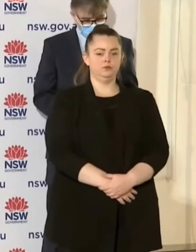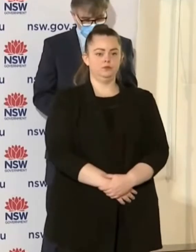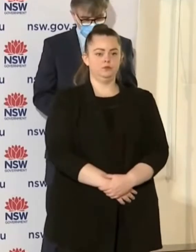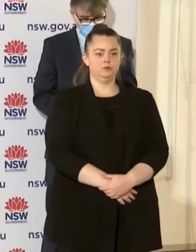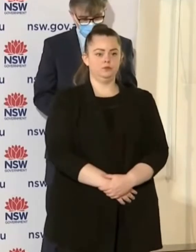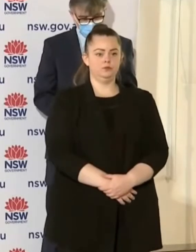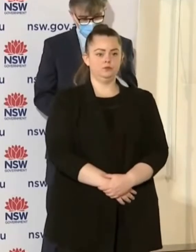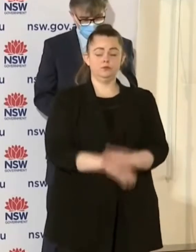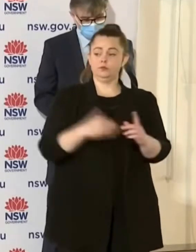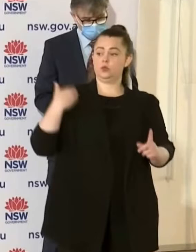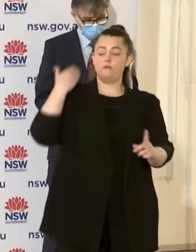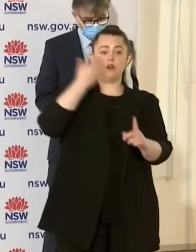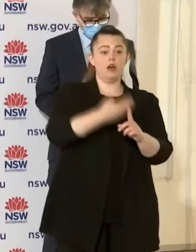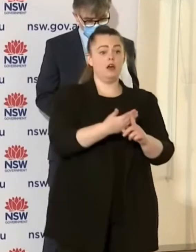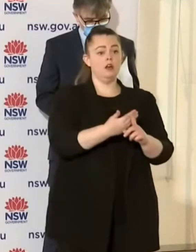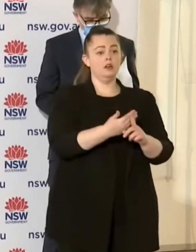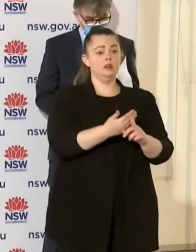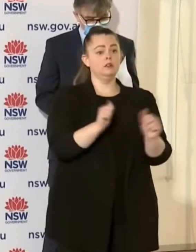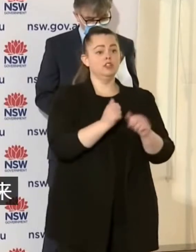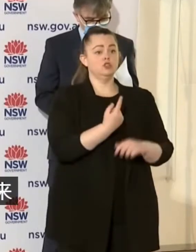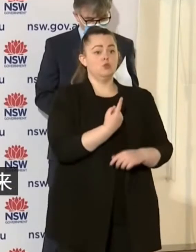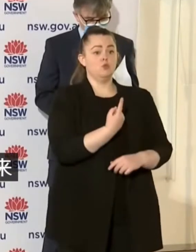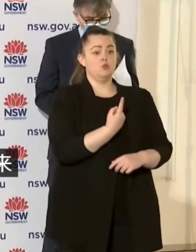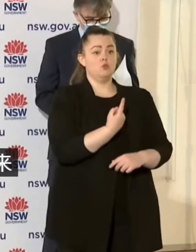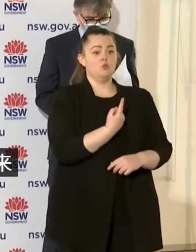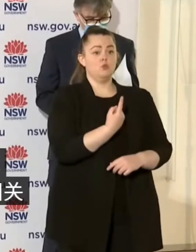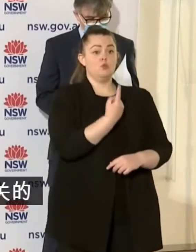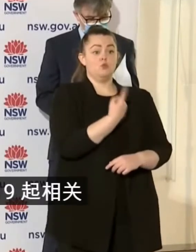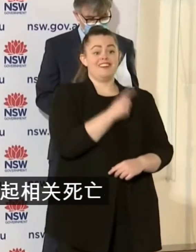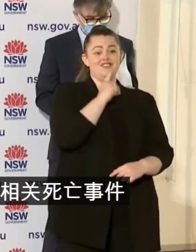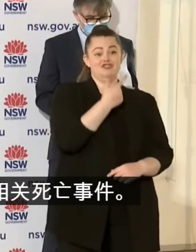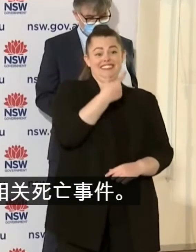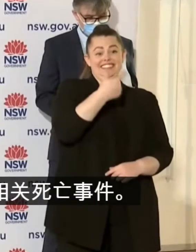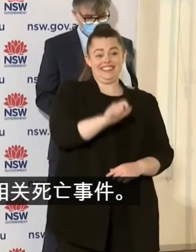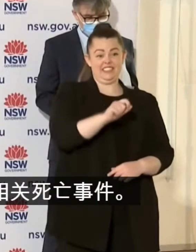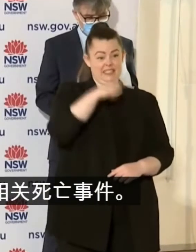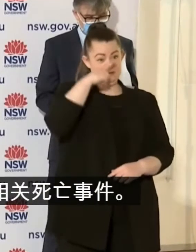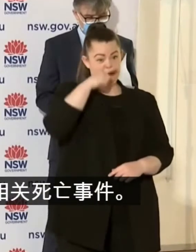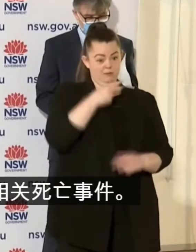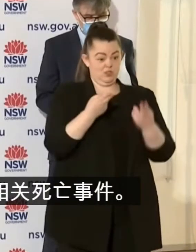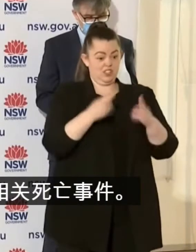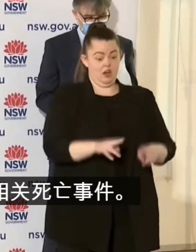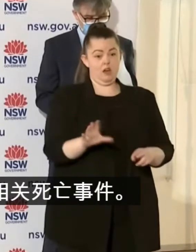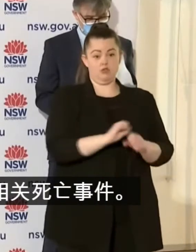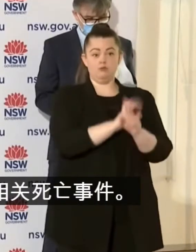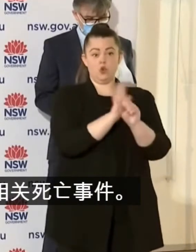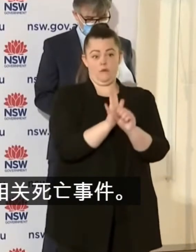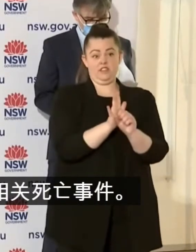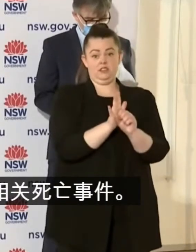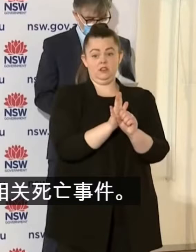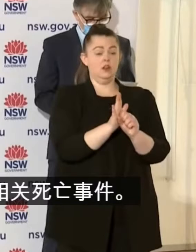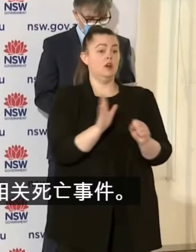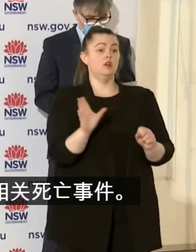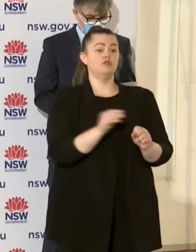To date, there have been 170 COVID-19 related deaths in New South Wales since the middle of